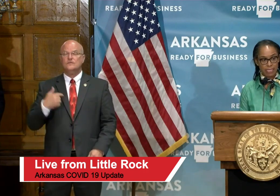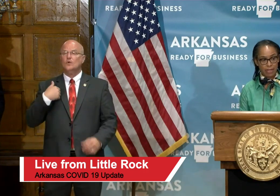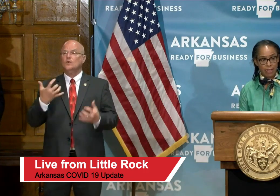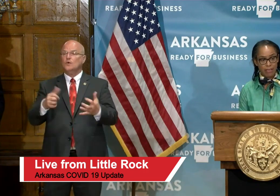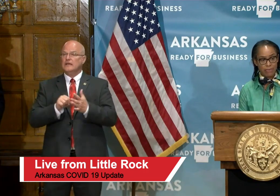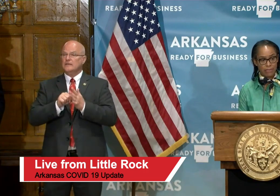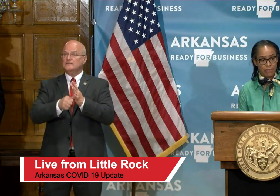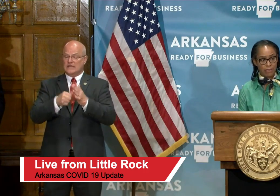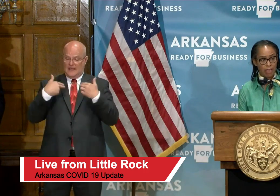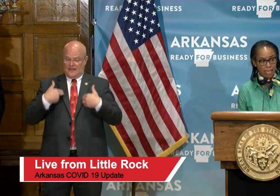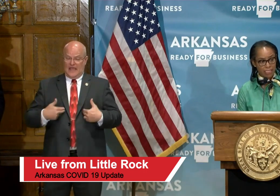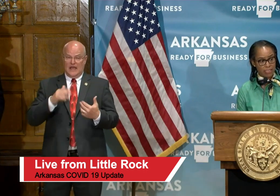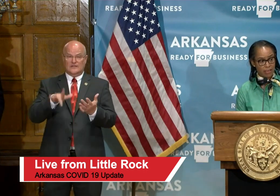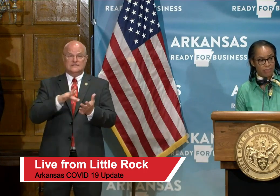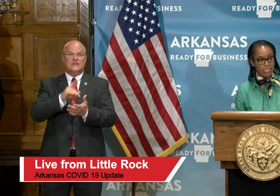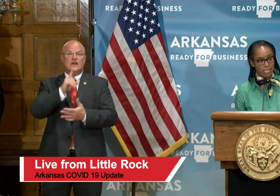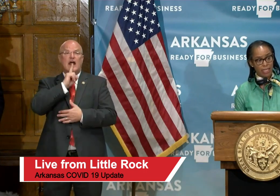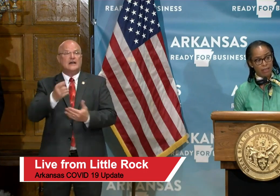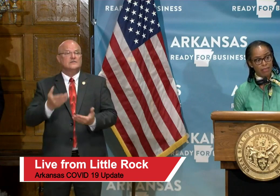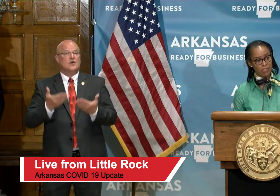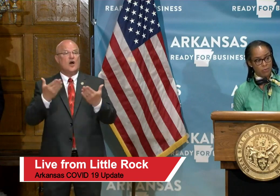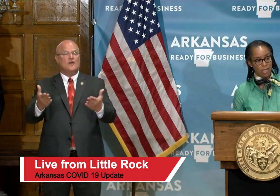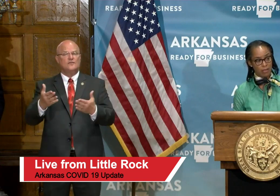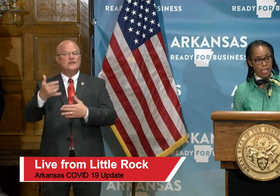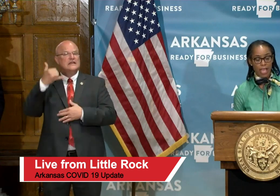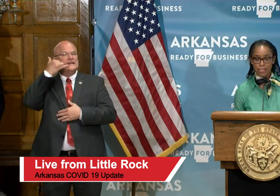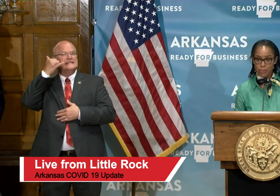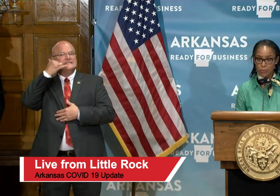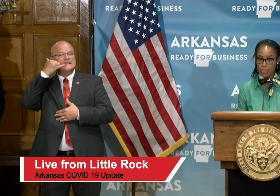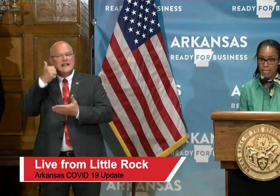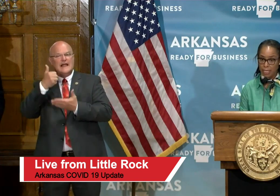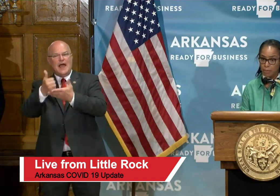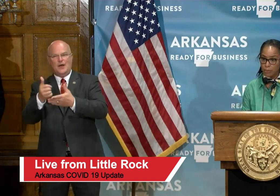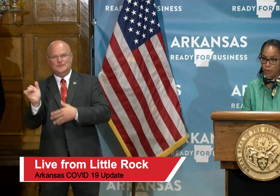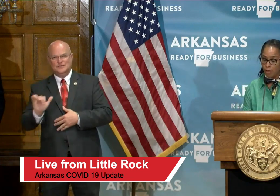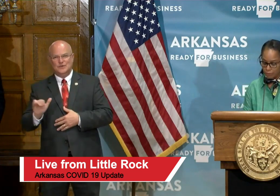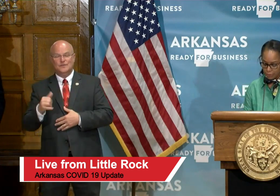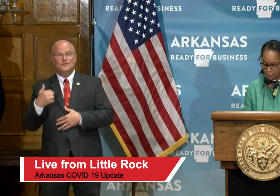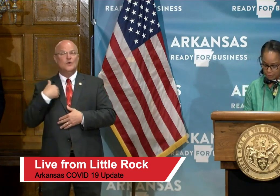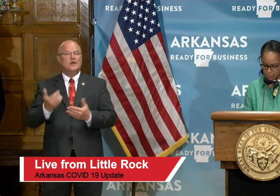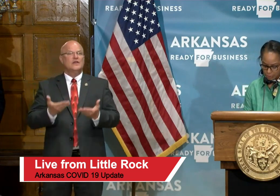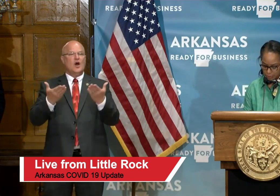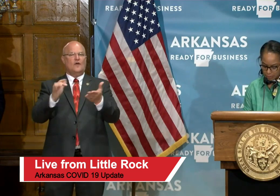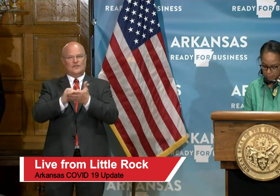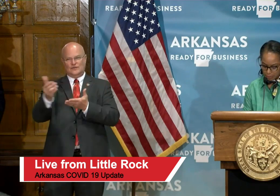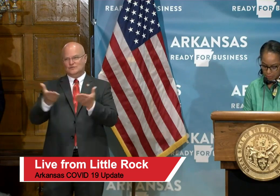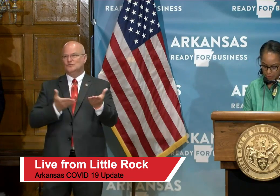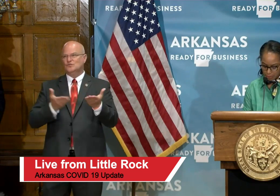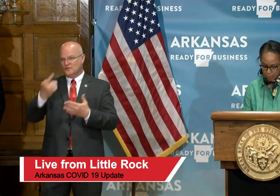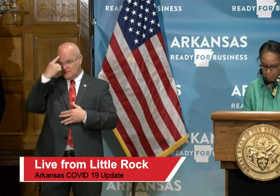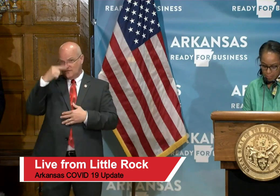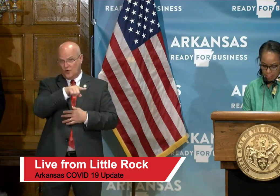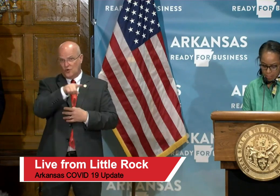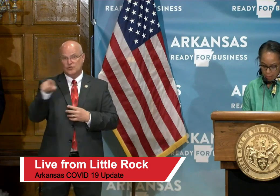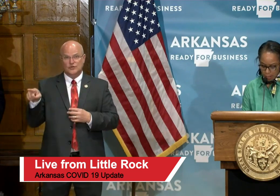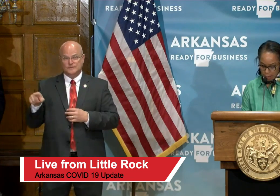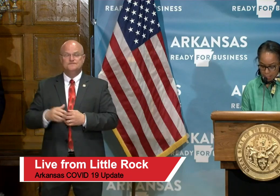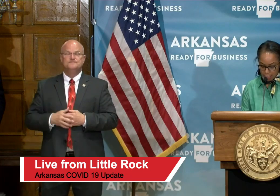emphasize that our health centers actually offer telehealth as well. And so we're able to offer offer those services to